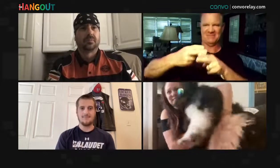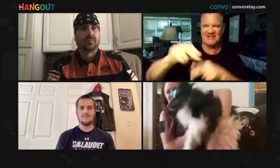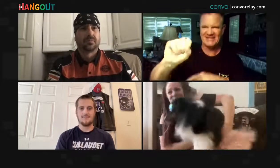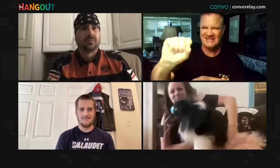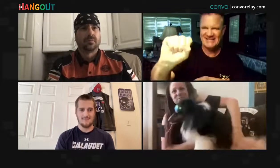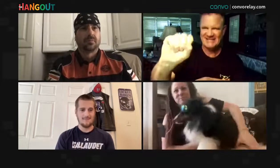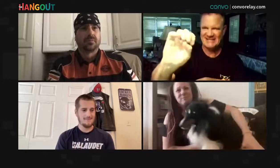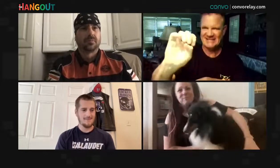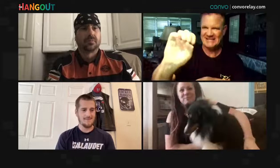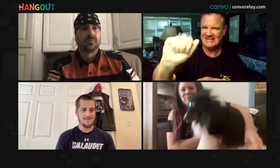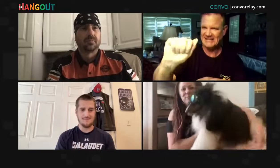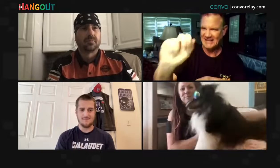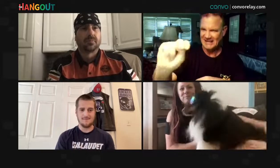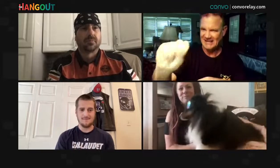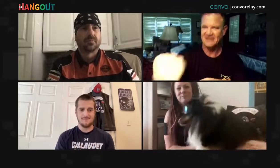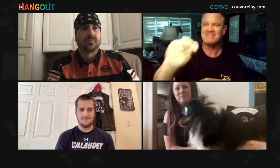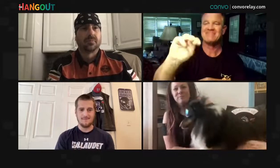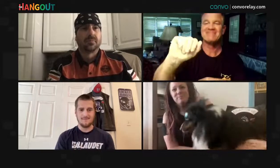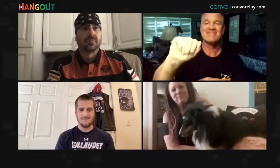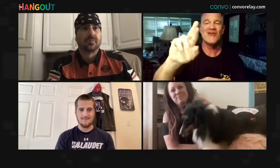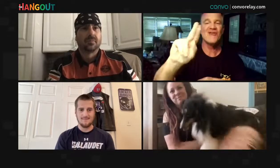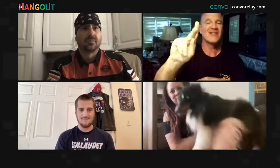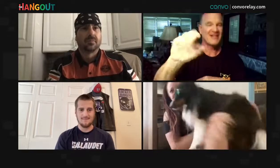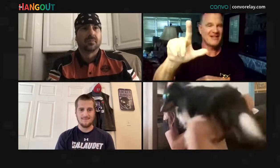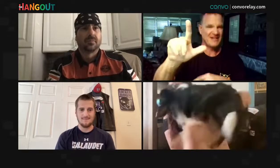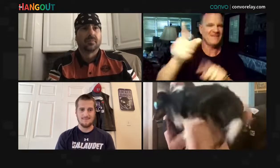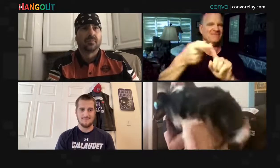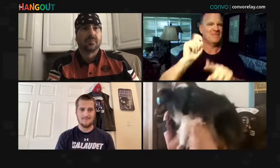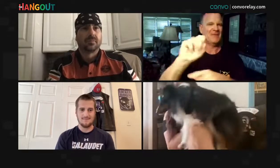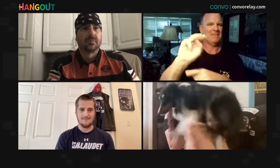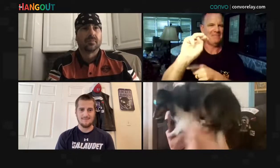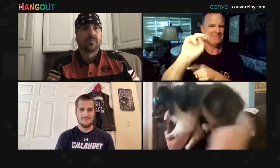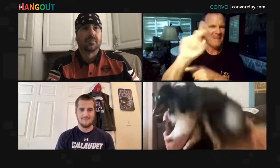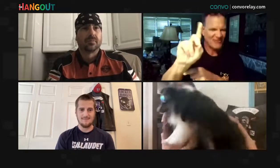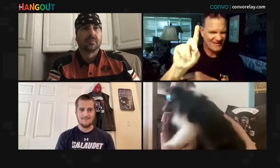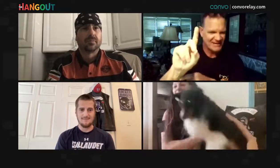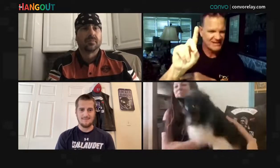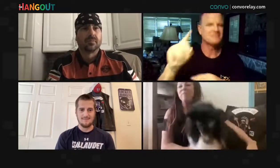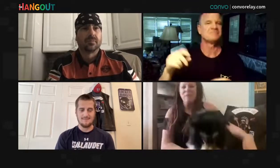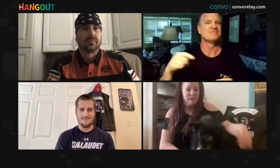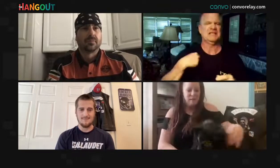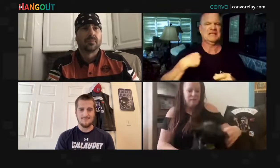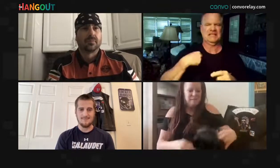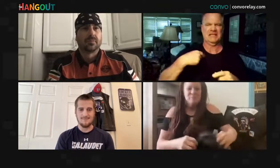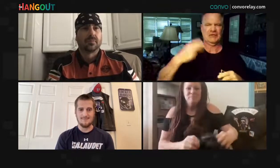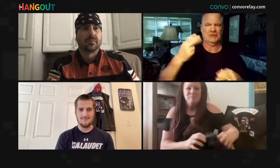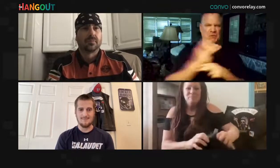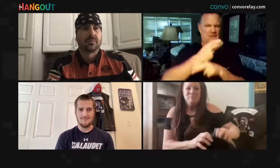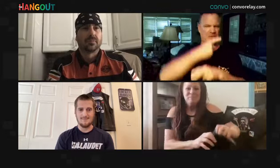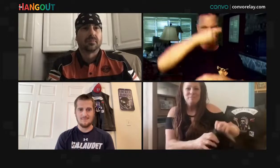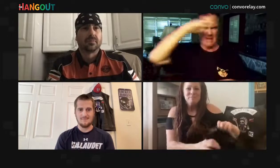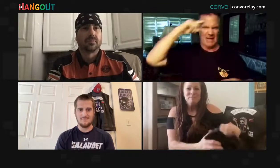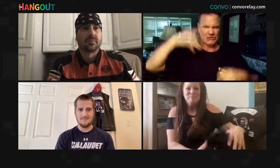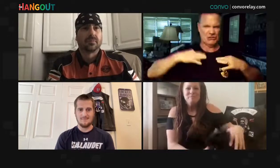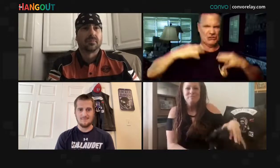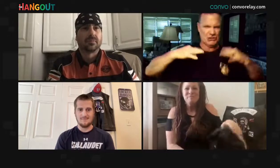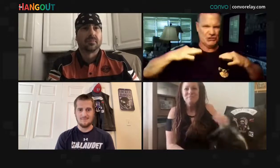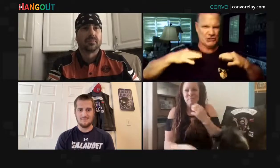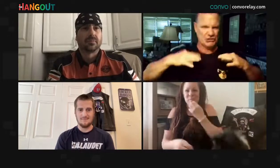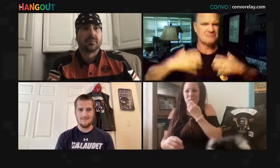I'll start. I'm Sean Markel, and I'm from Maryland. I'm wearing a